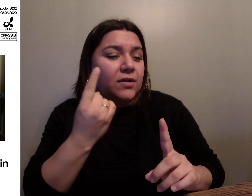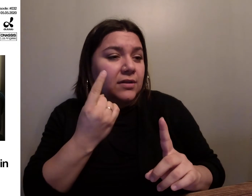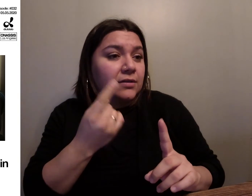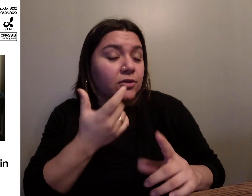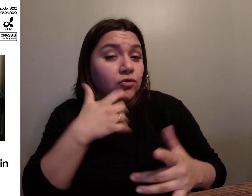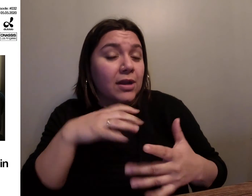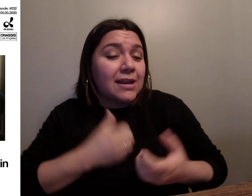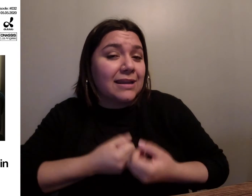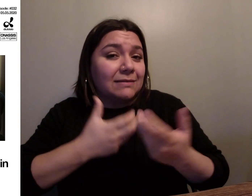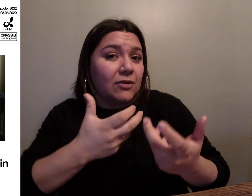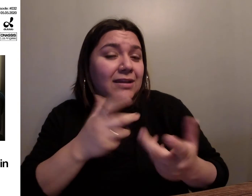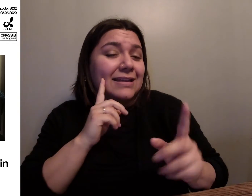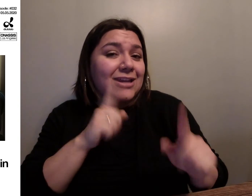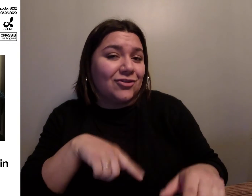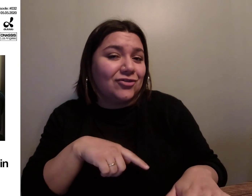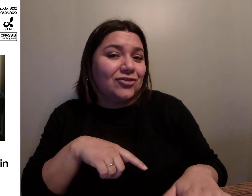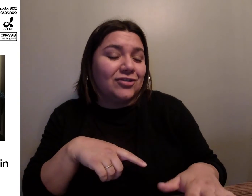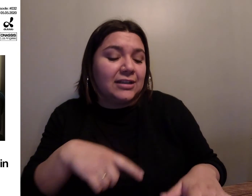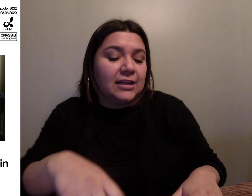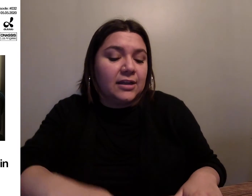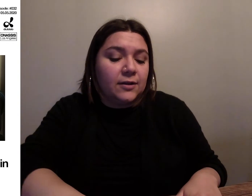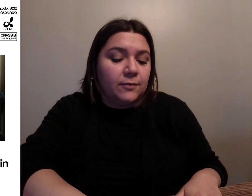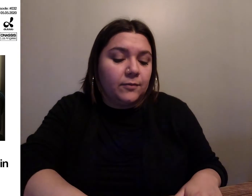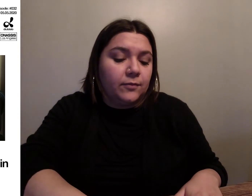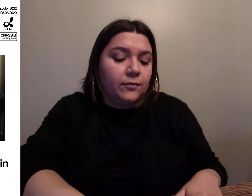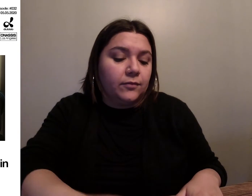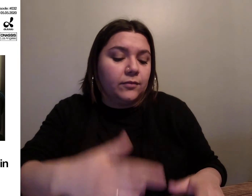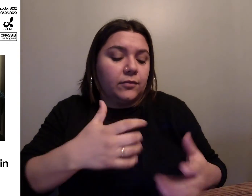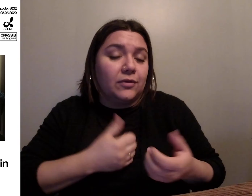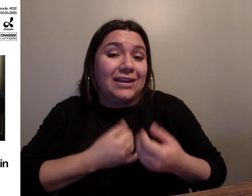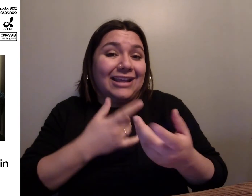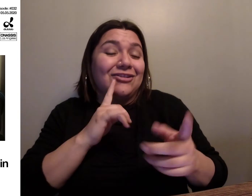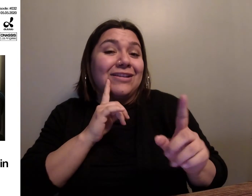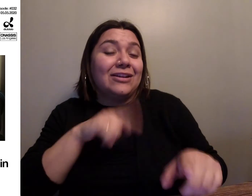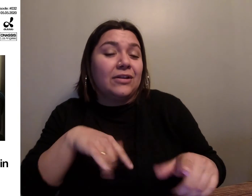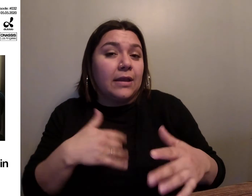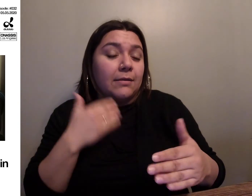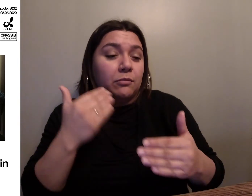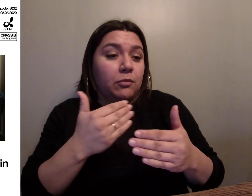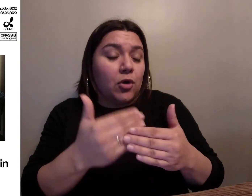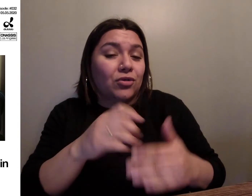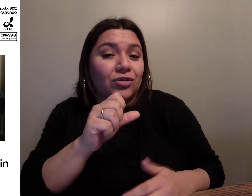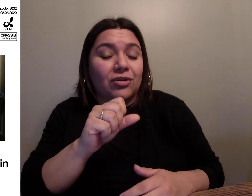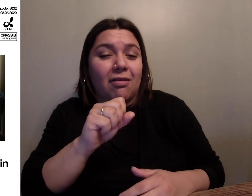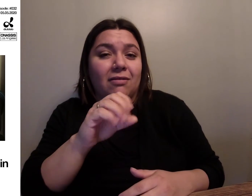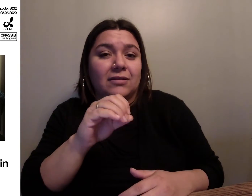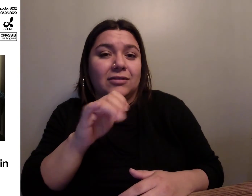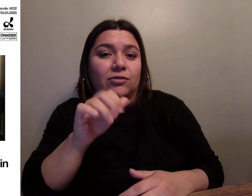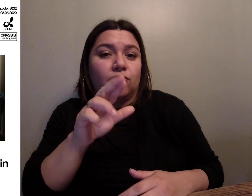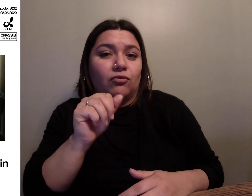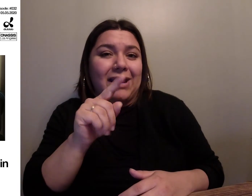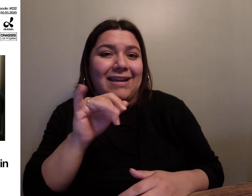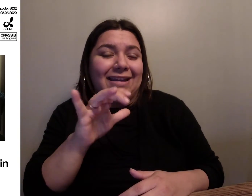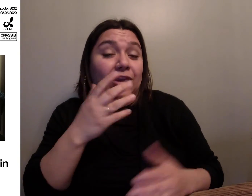whether we want to hear it or not. What are those truths? Yeah, well,